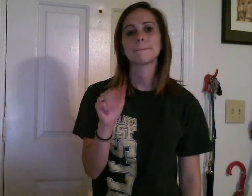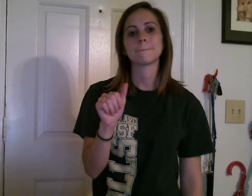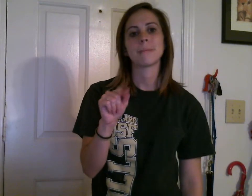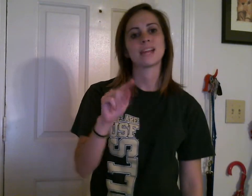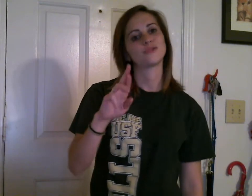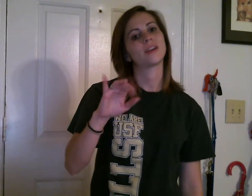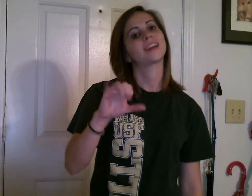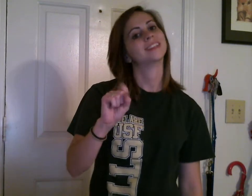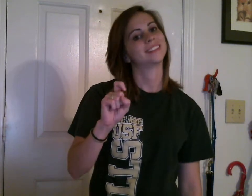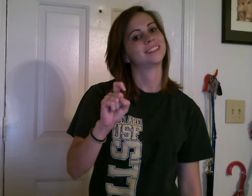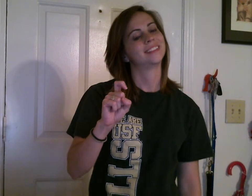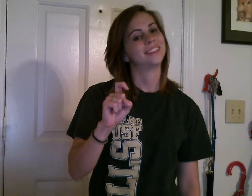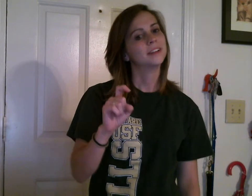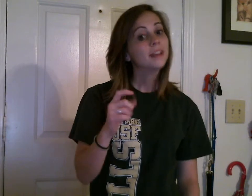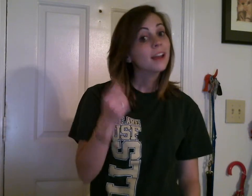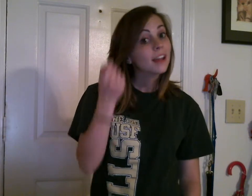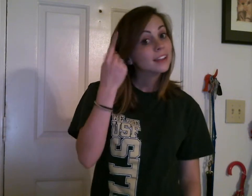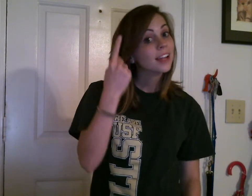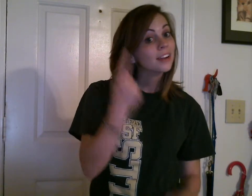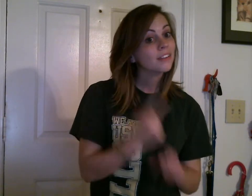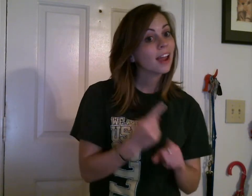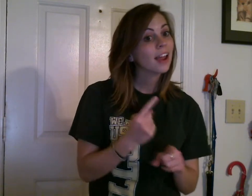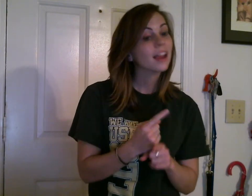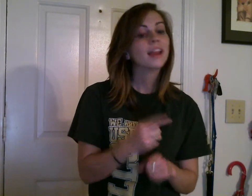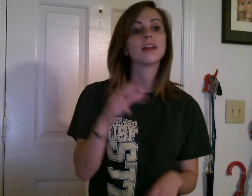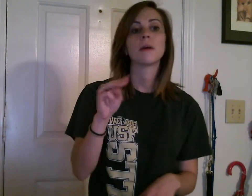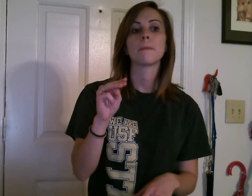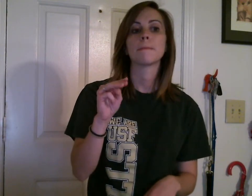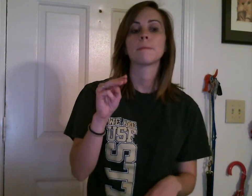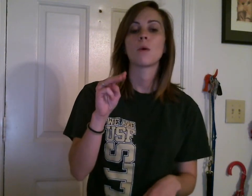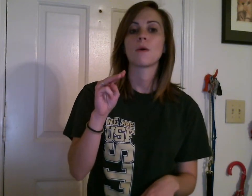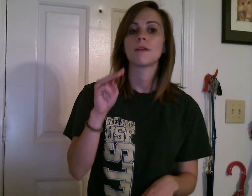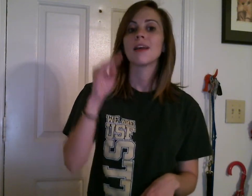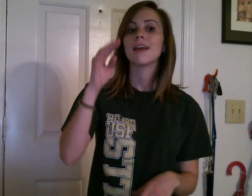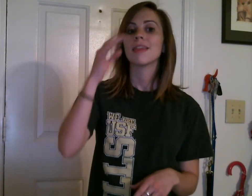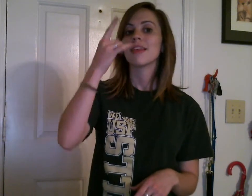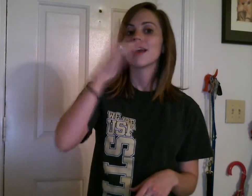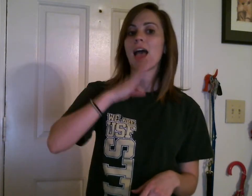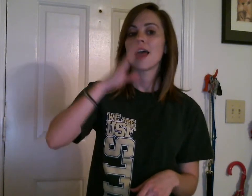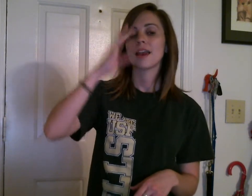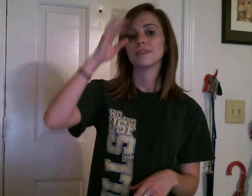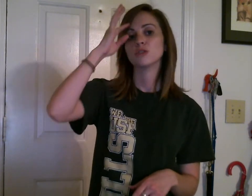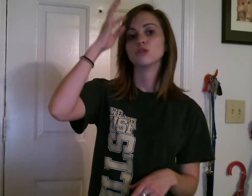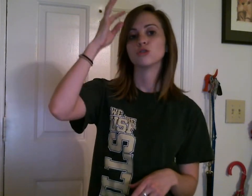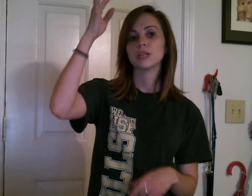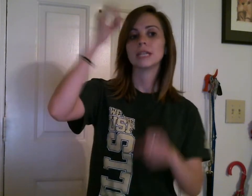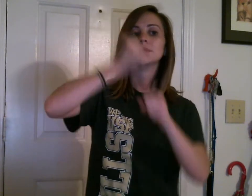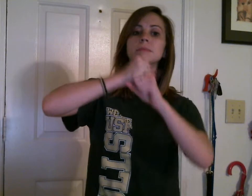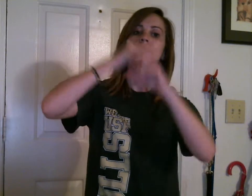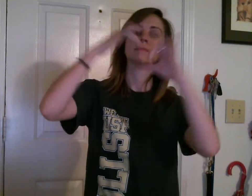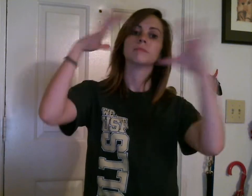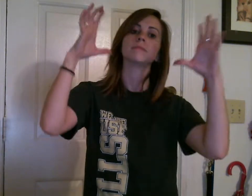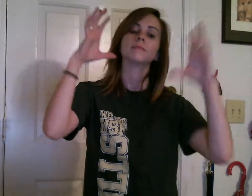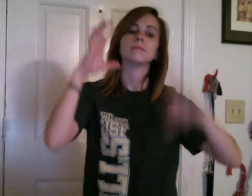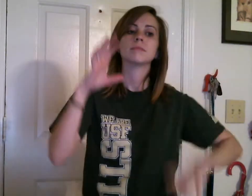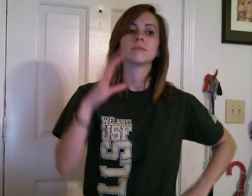now? Morpheus was the Roman god of dreams. And from Morpheus we get morphine. Hypnos was the Greek god of sleep. So